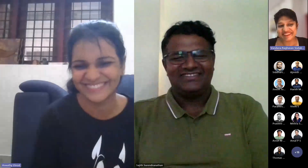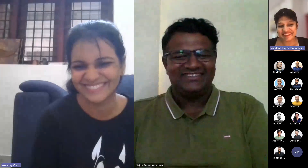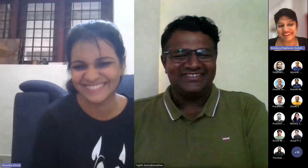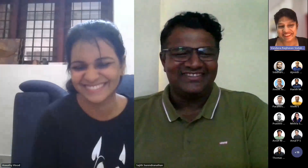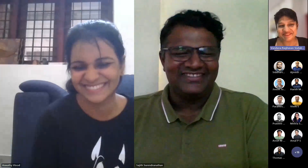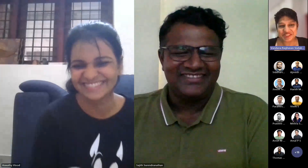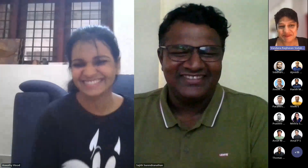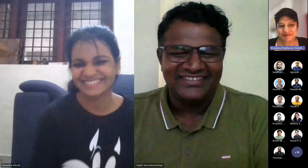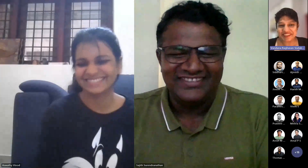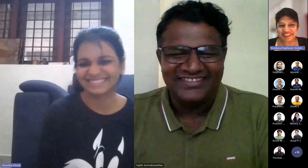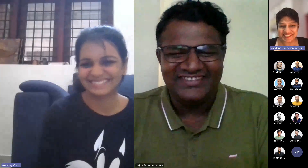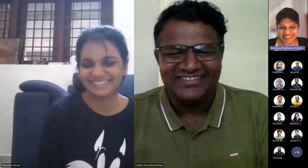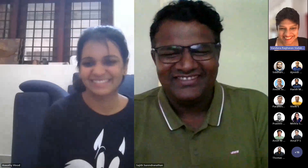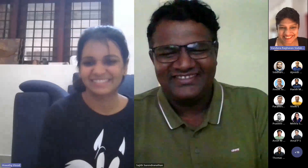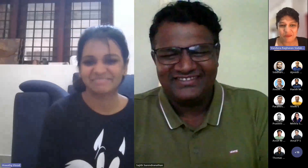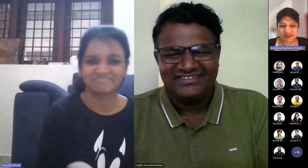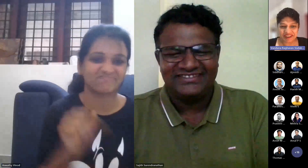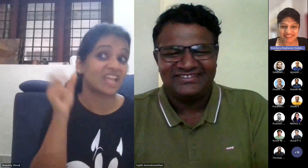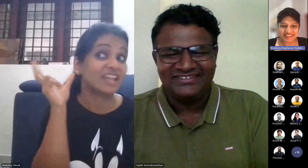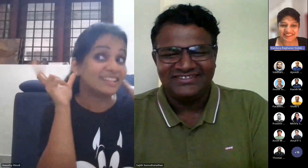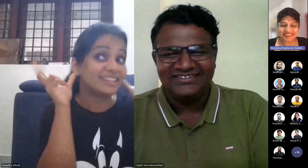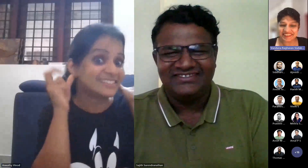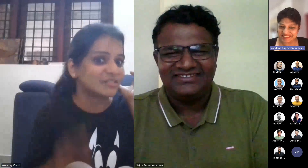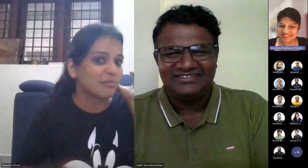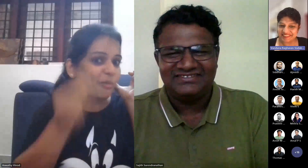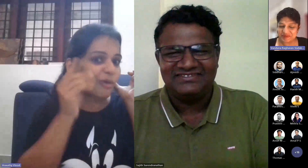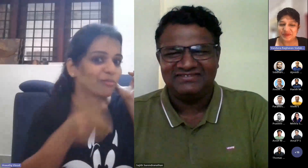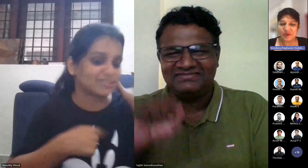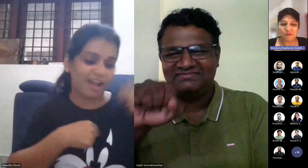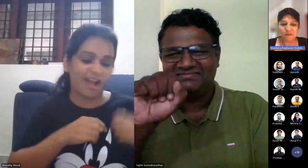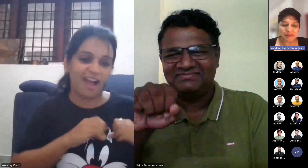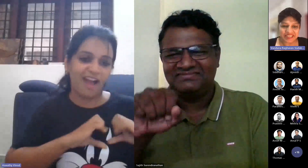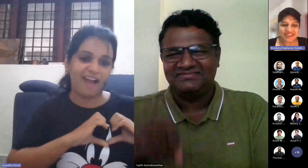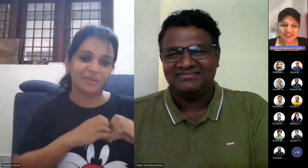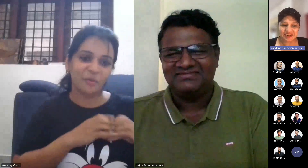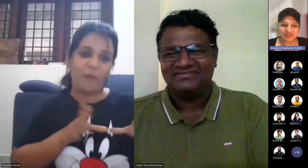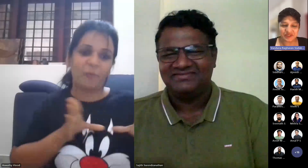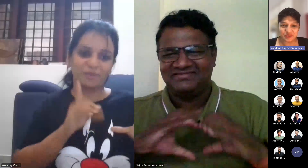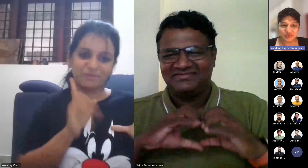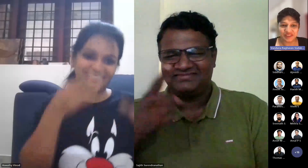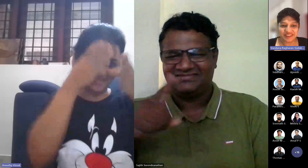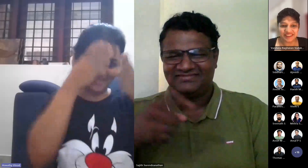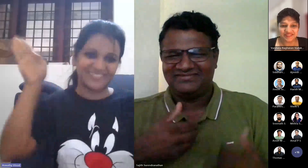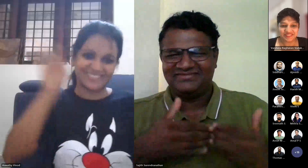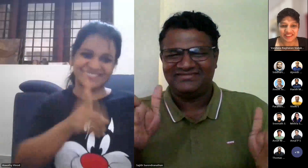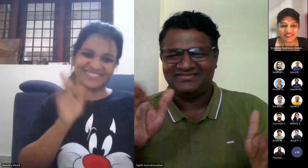Mhm. I think we should be better listeners, open our hearts, and open our mind to